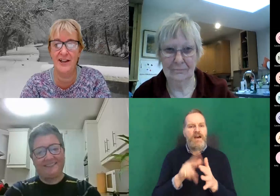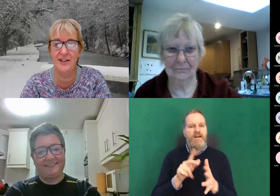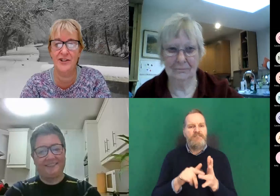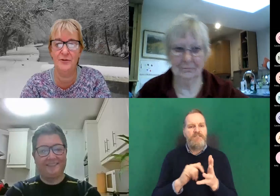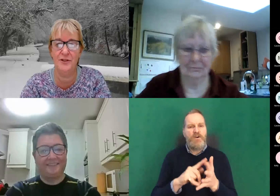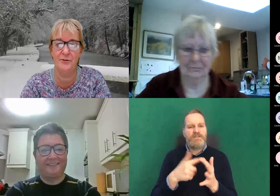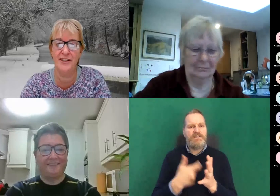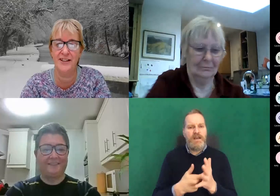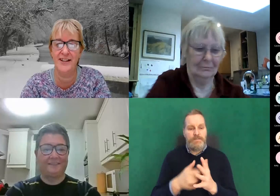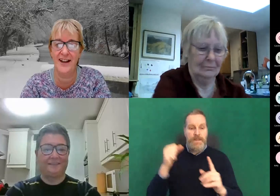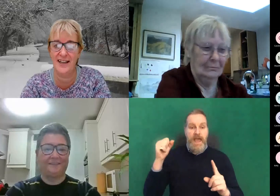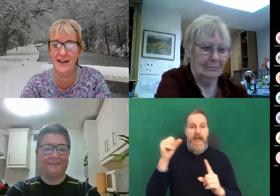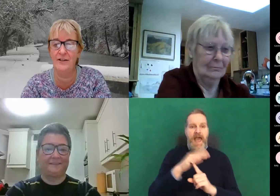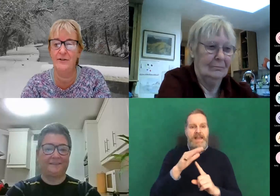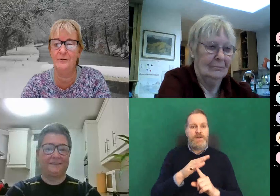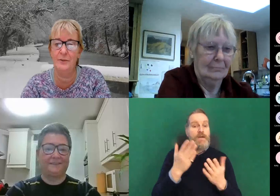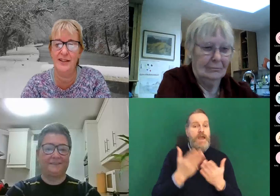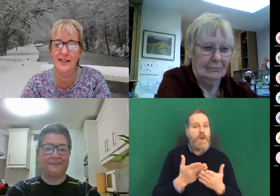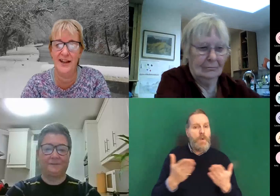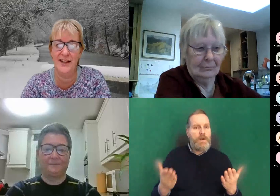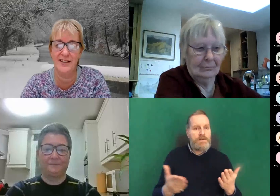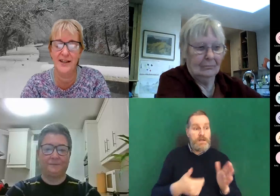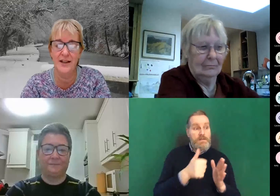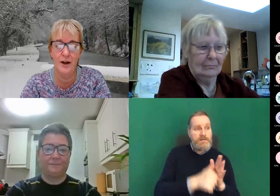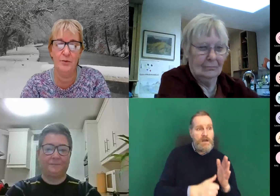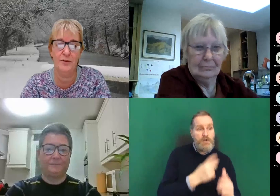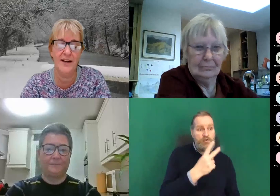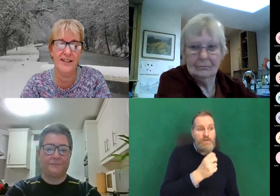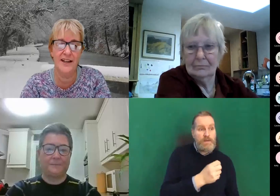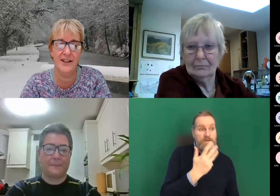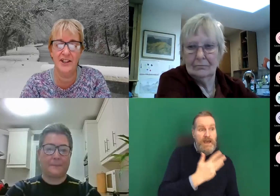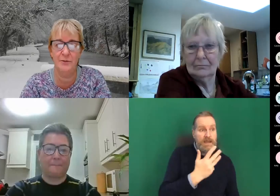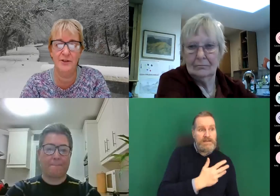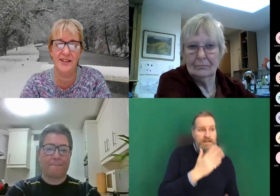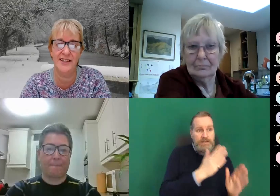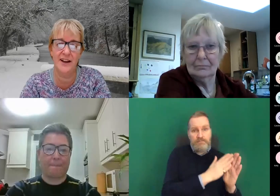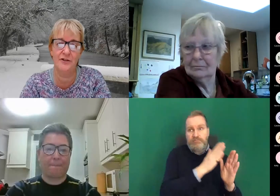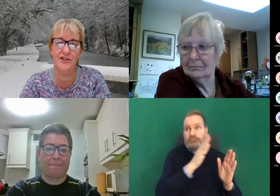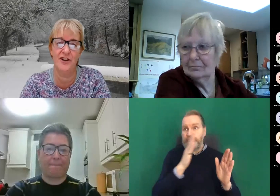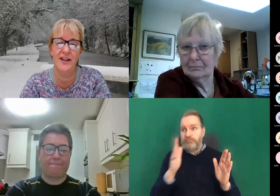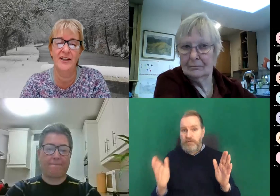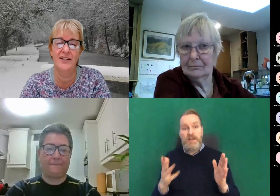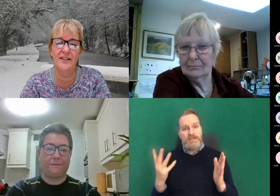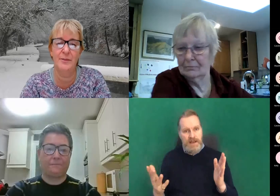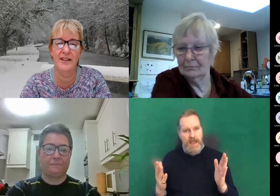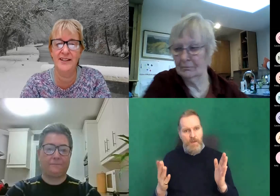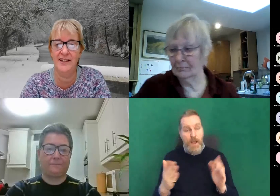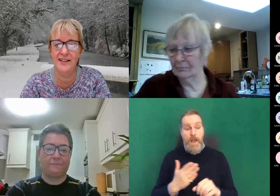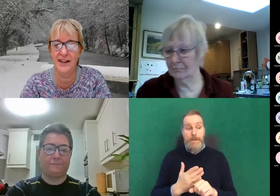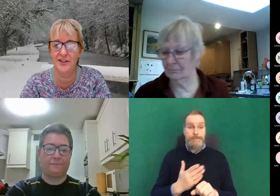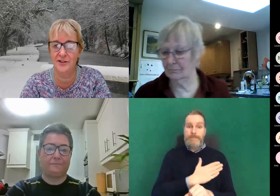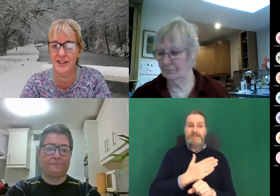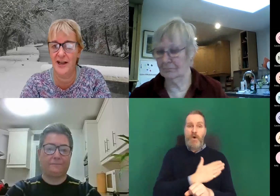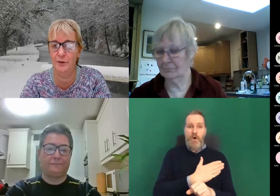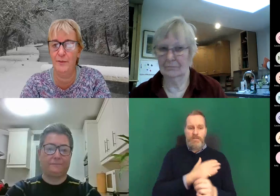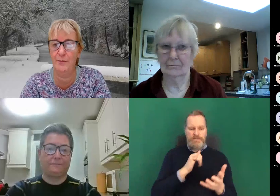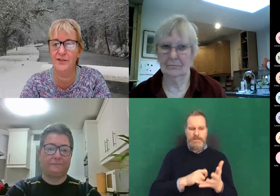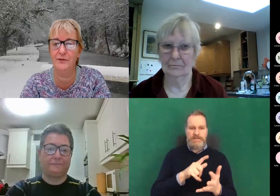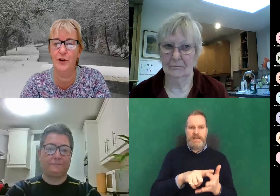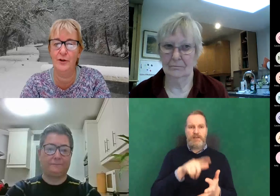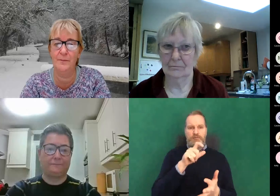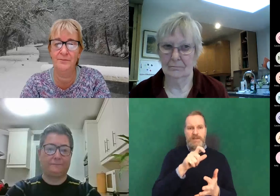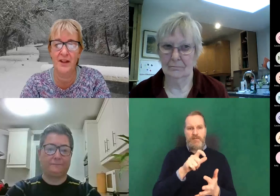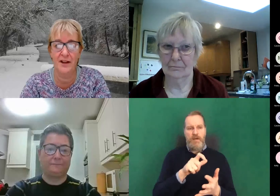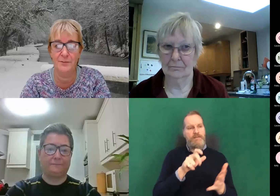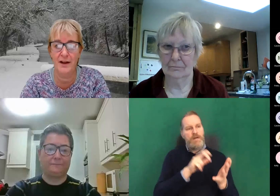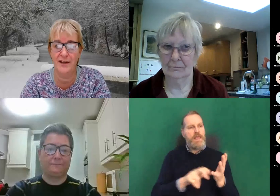since 2019 for PCS. And prior to that, she was the secretary to the PCS National Disabled